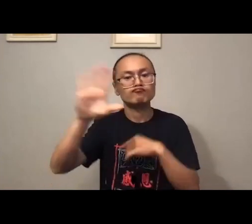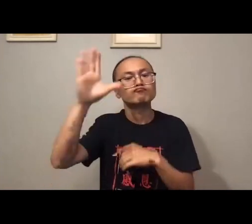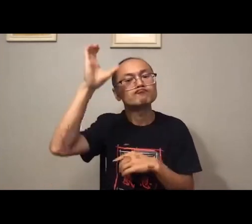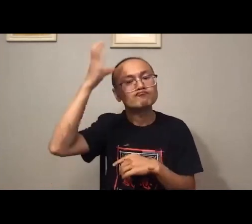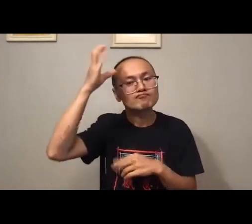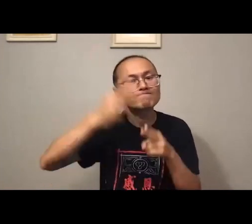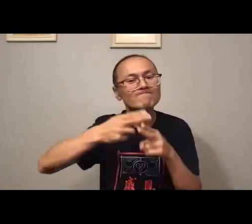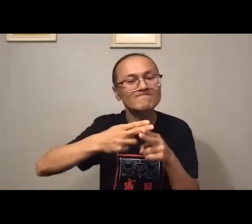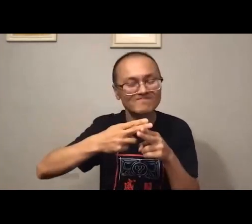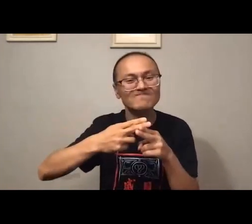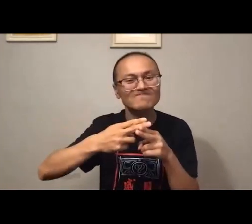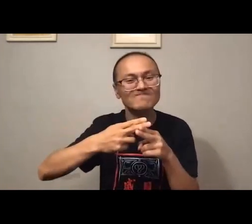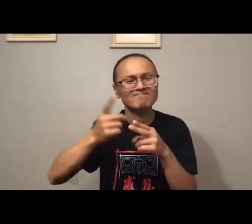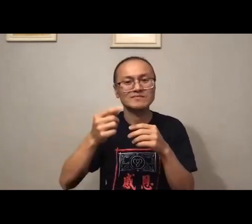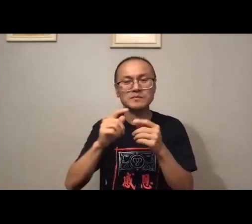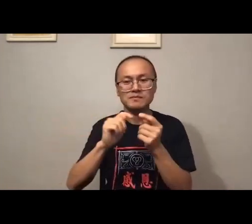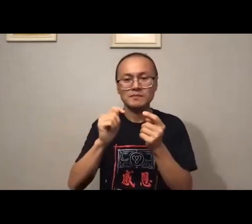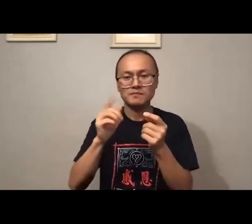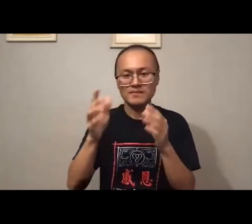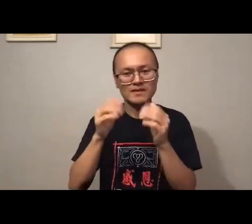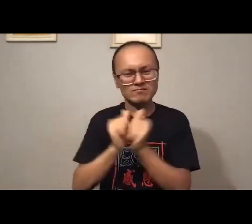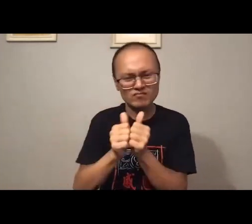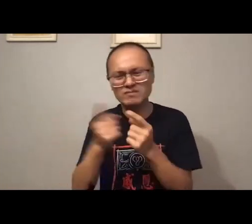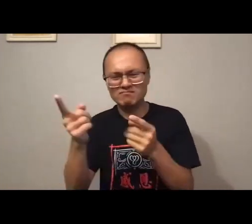named Christine.